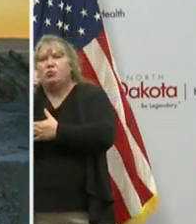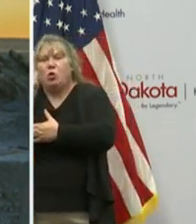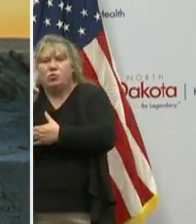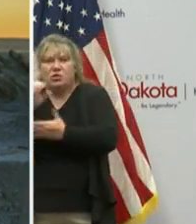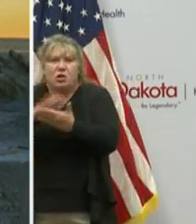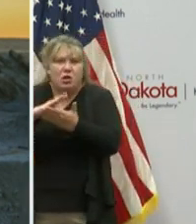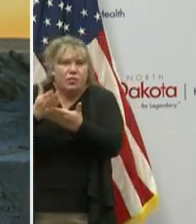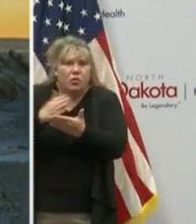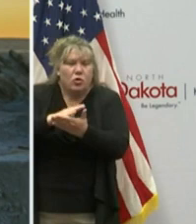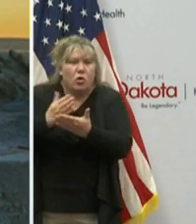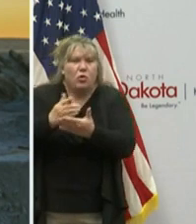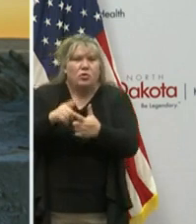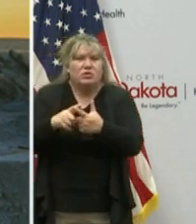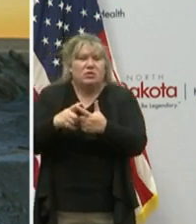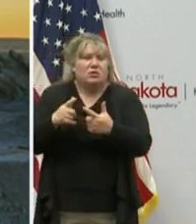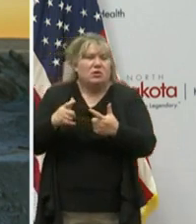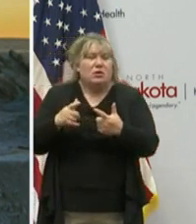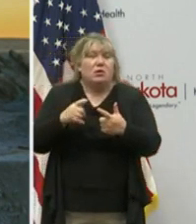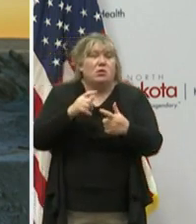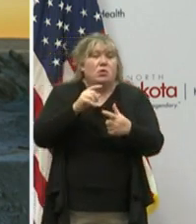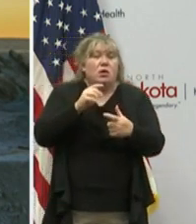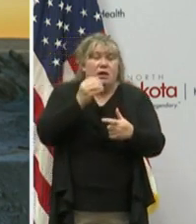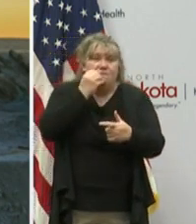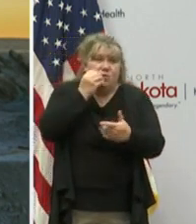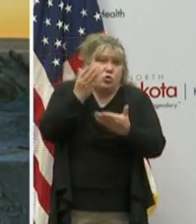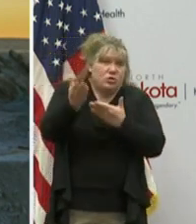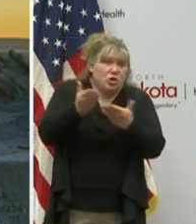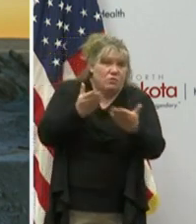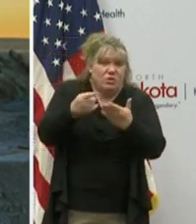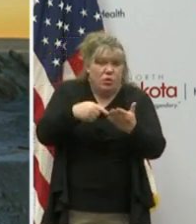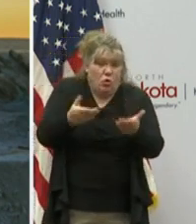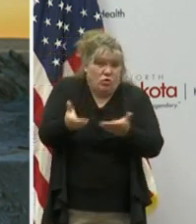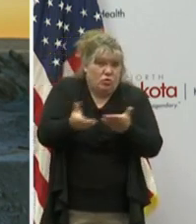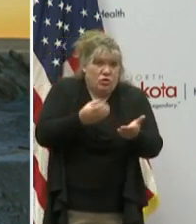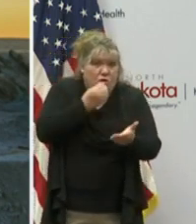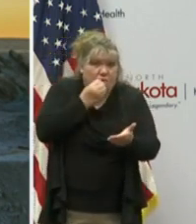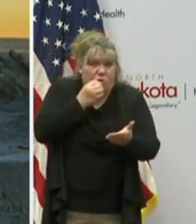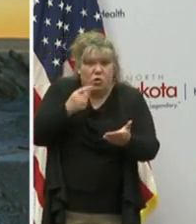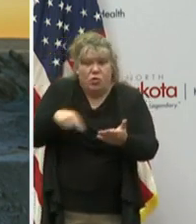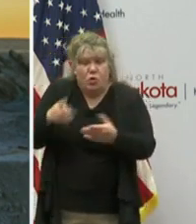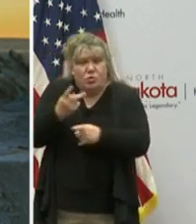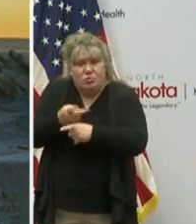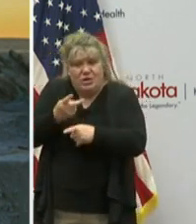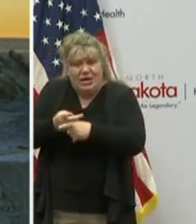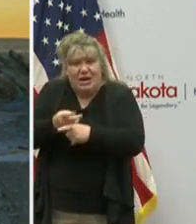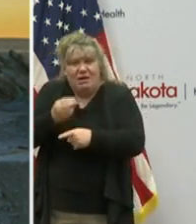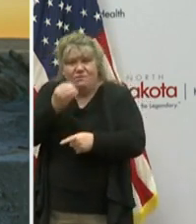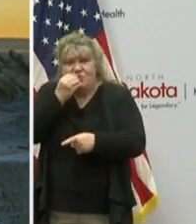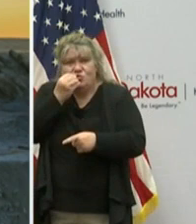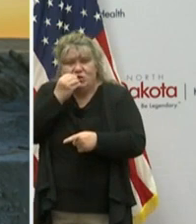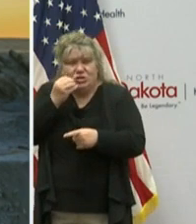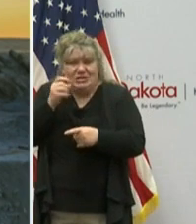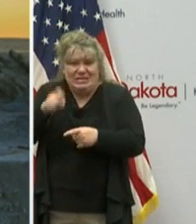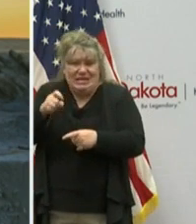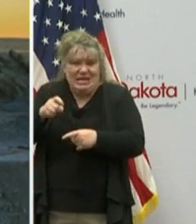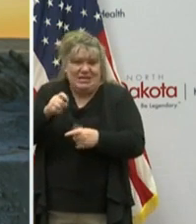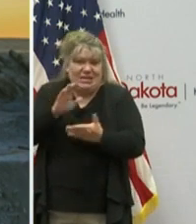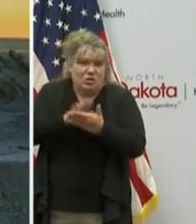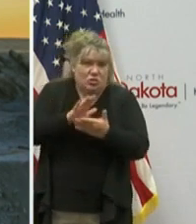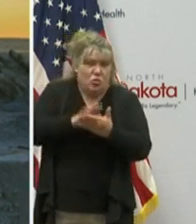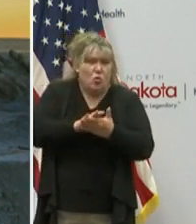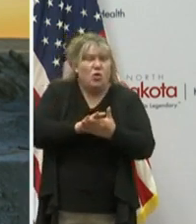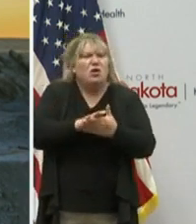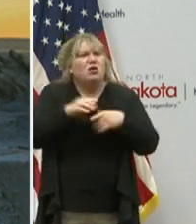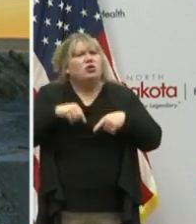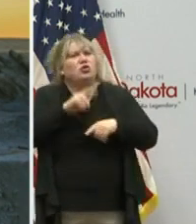cooks, and all those that work in food service, those who serve, who care for the nutritional needs in and out of school. And